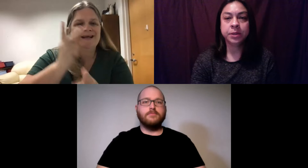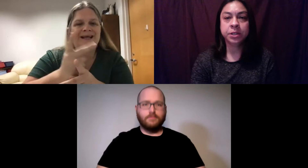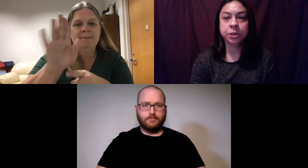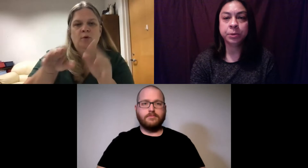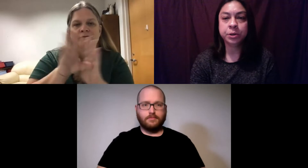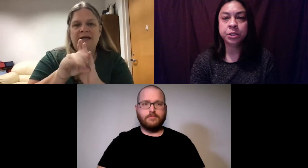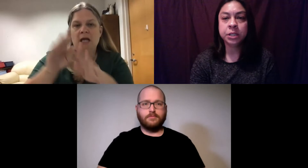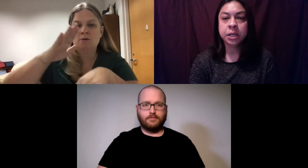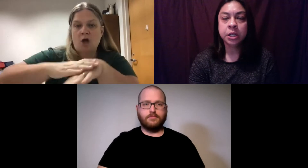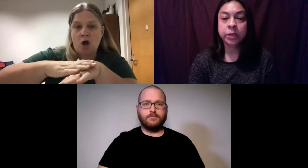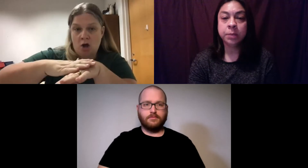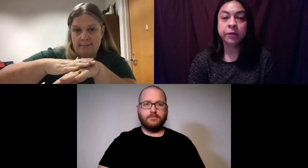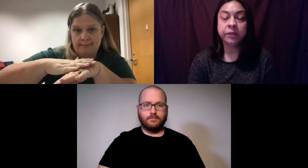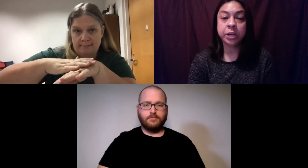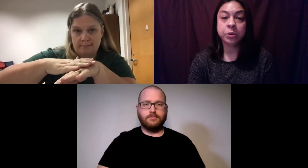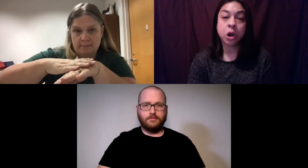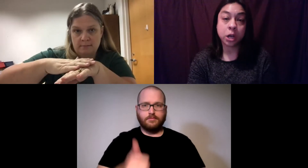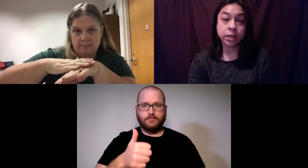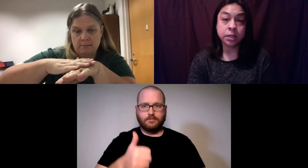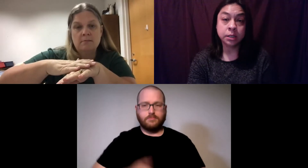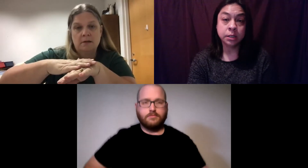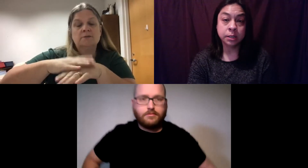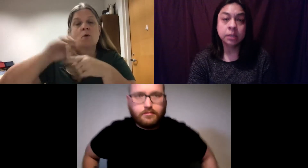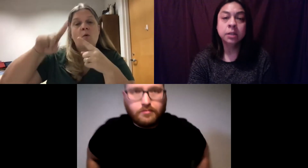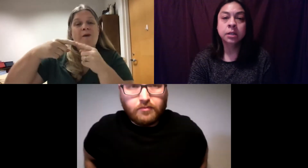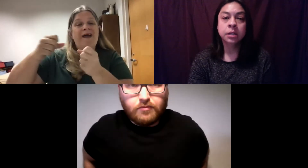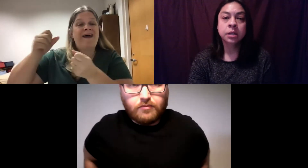Okay, with the interpreters, you'll keep your video on.